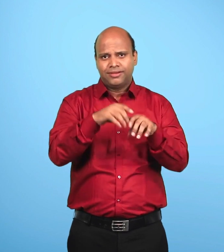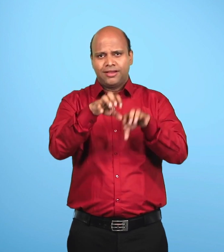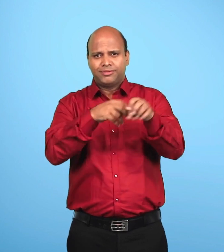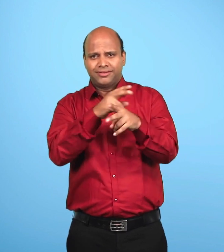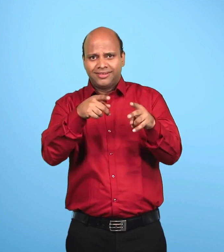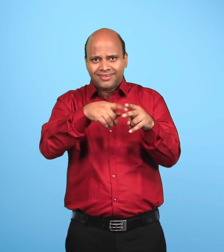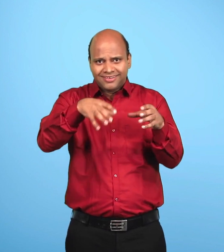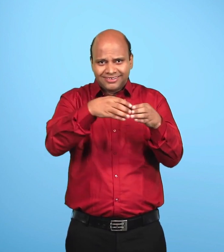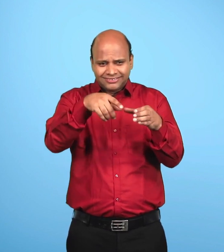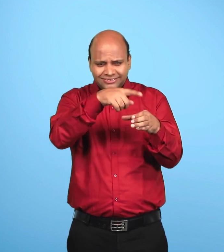surrounded by saline,